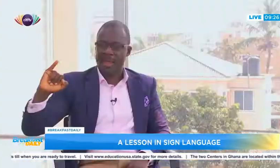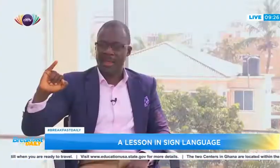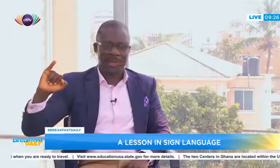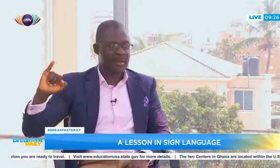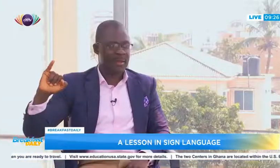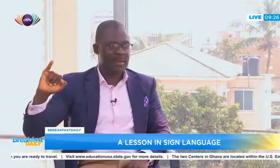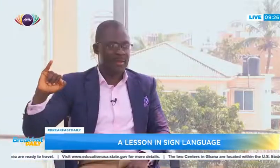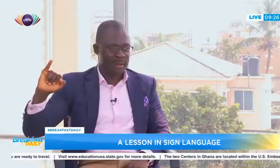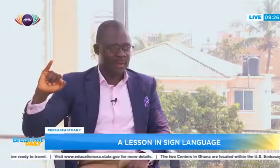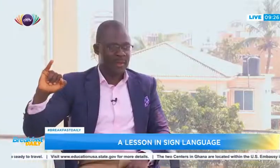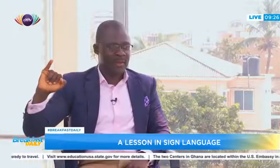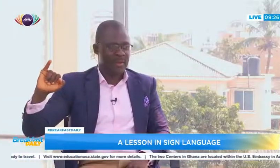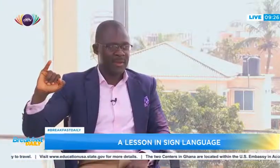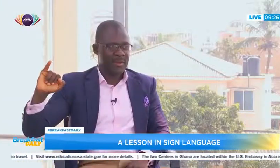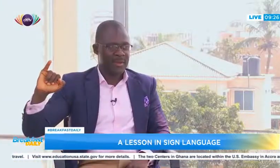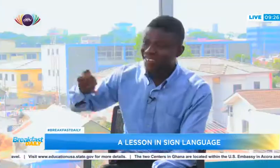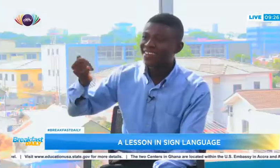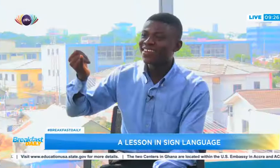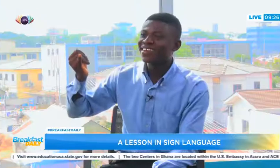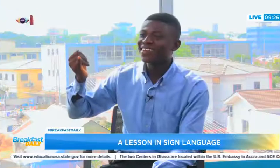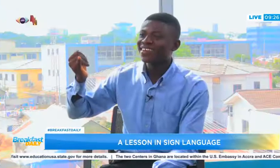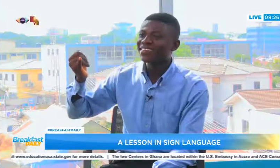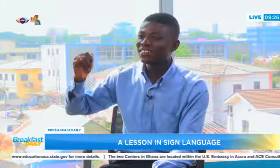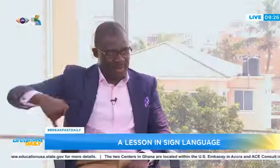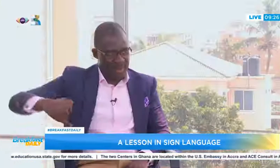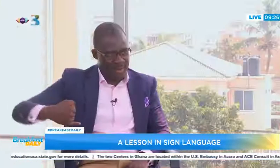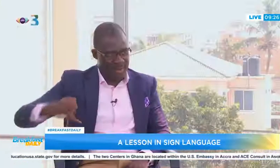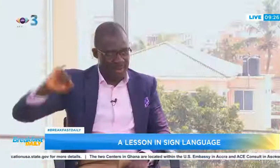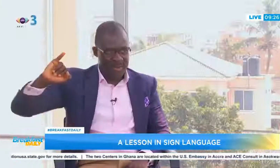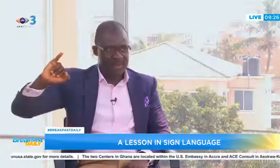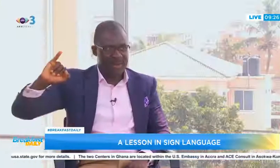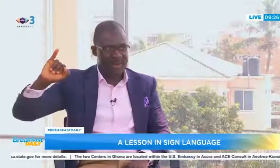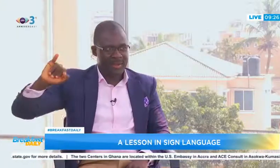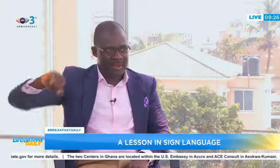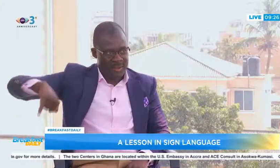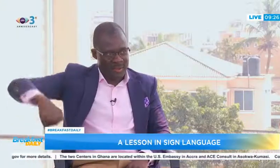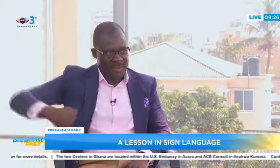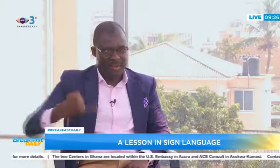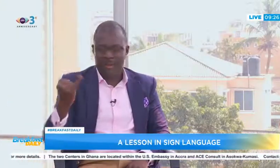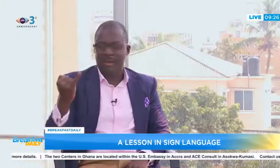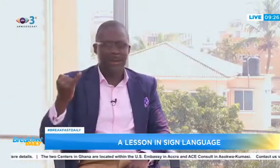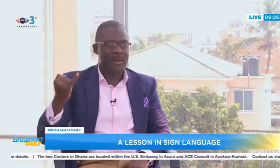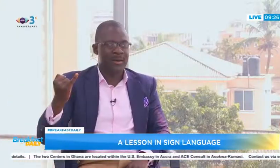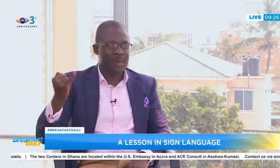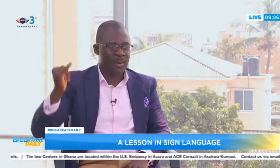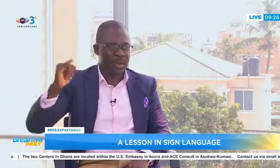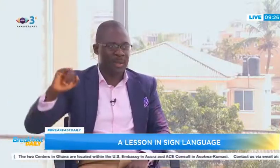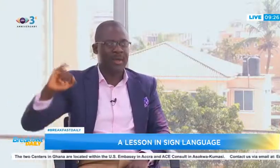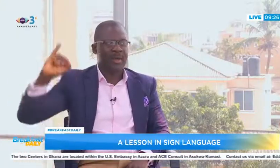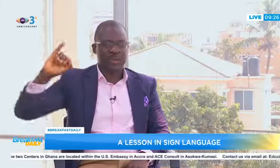I. Yeah. J. You see, you use the same I to write the J. Oh, okay. Yeah.